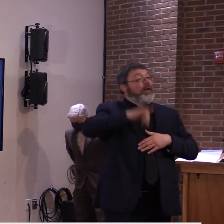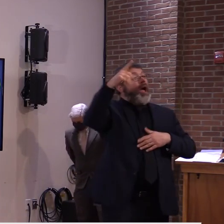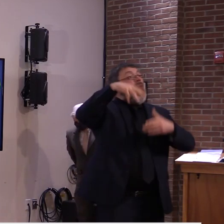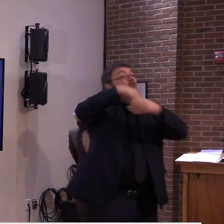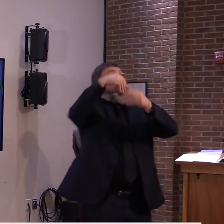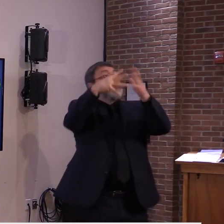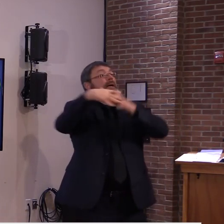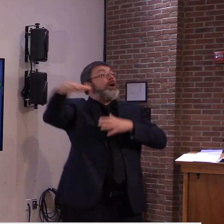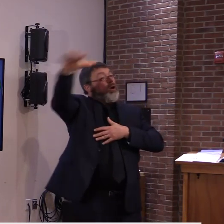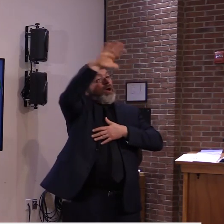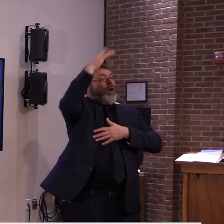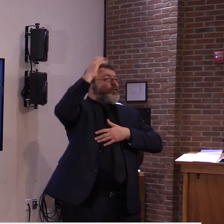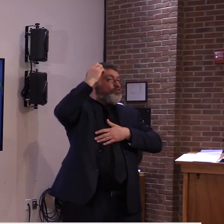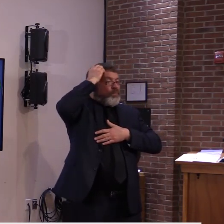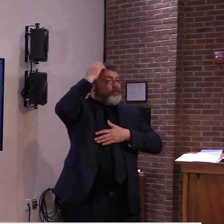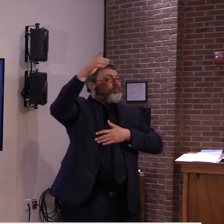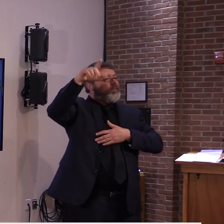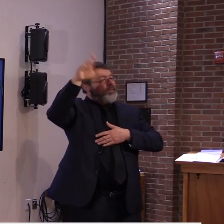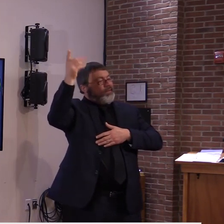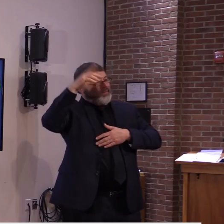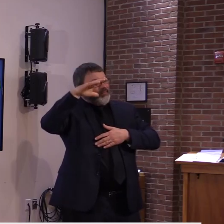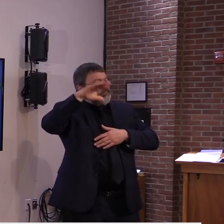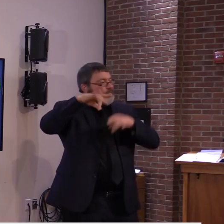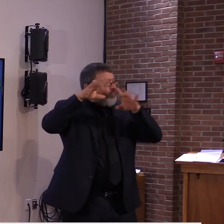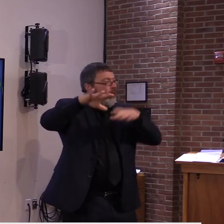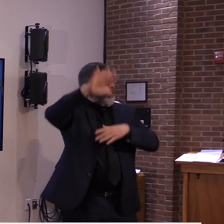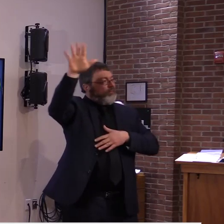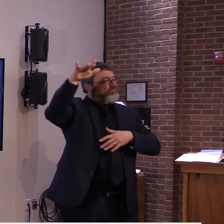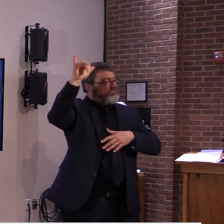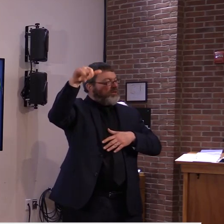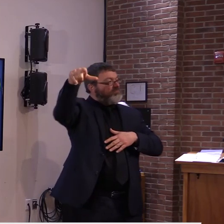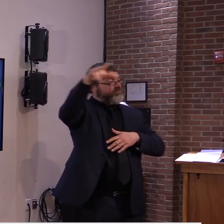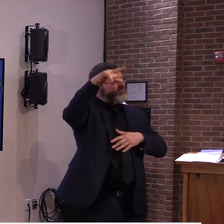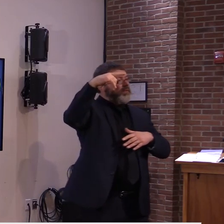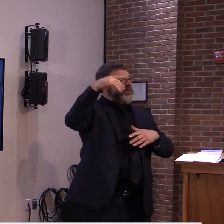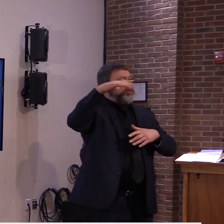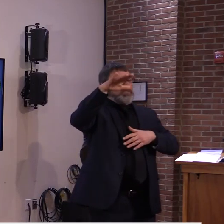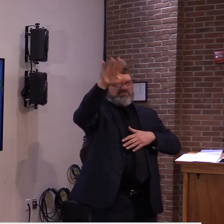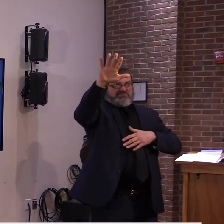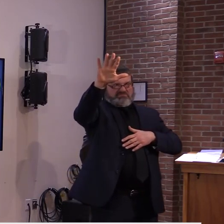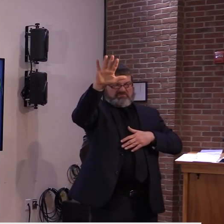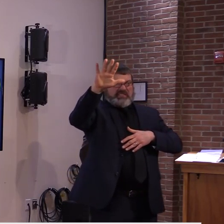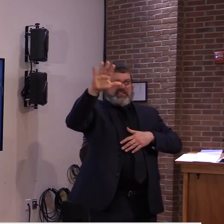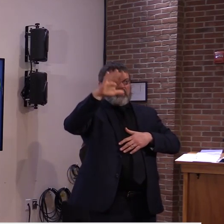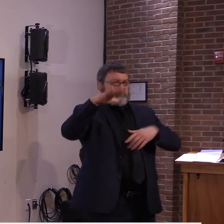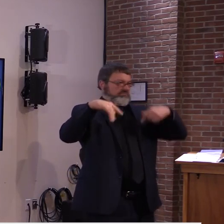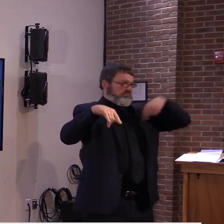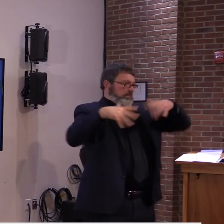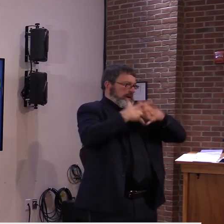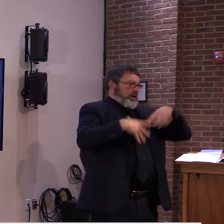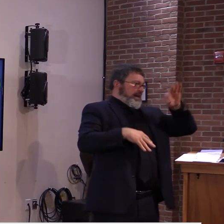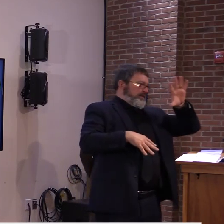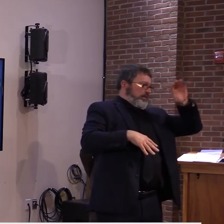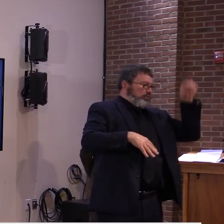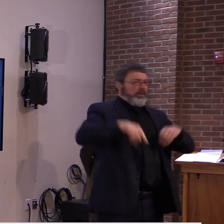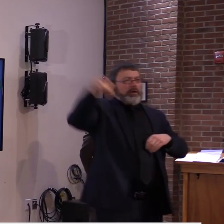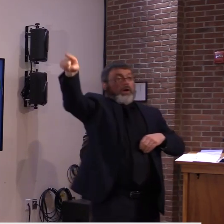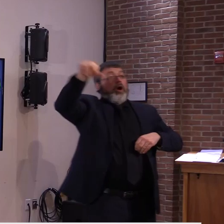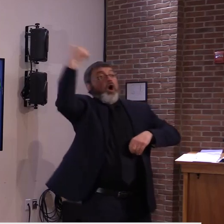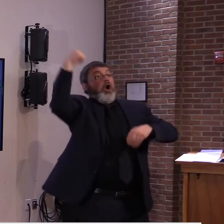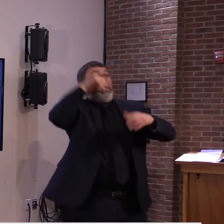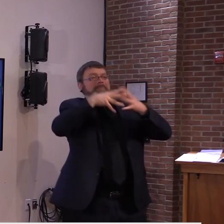reporting on the virus was negative in tone versus 54% by non-U.S. Media